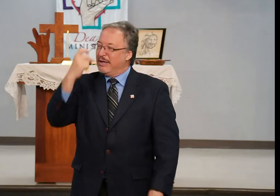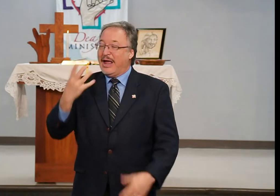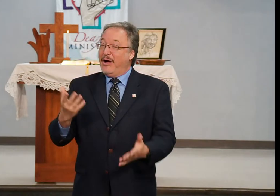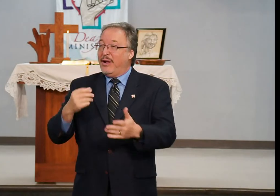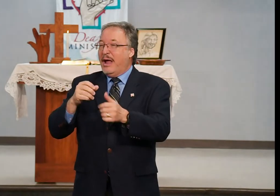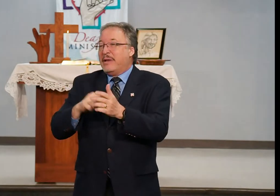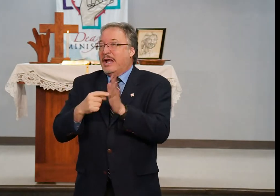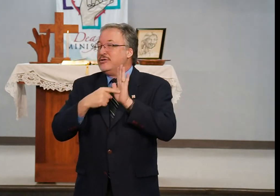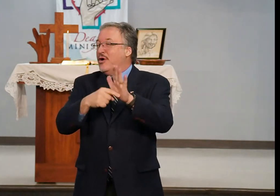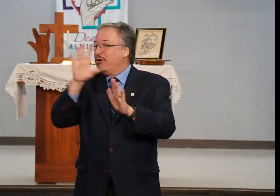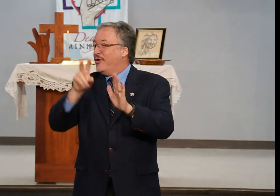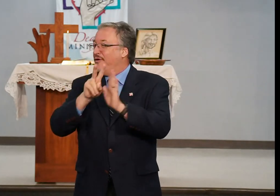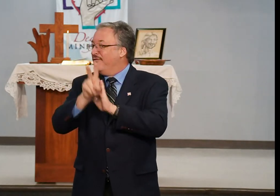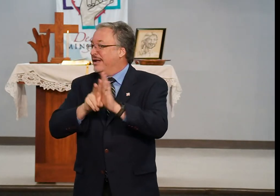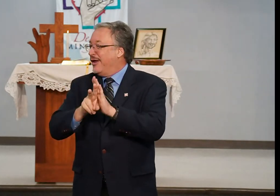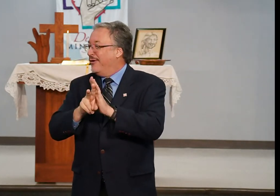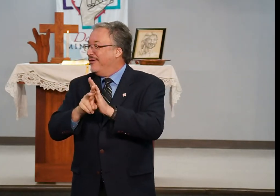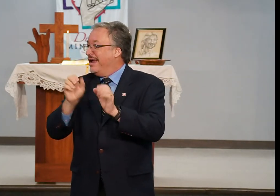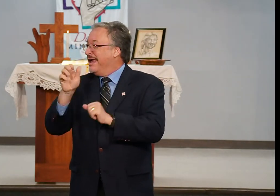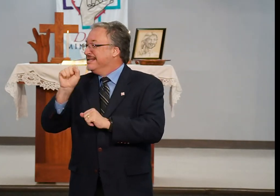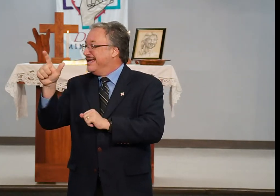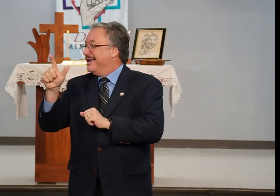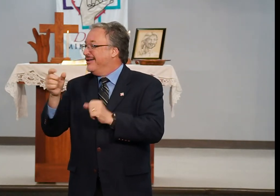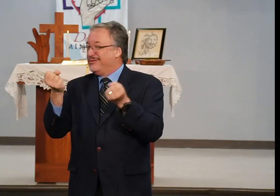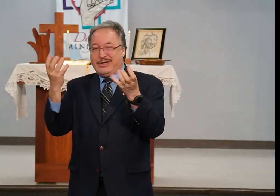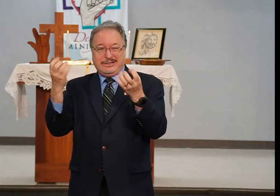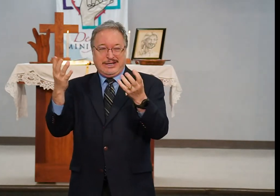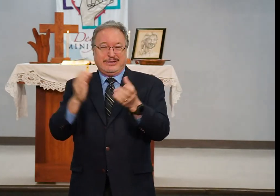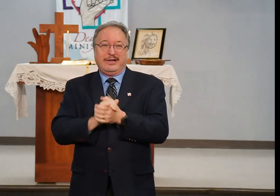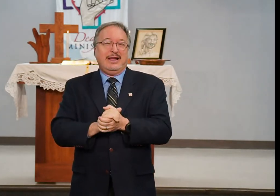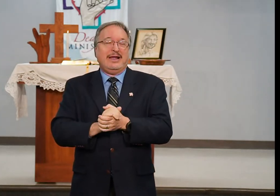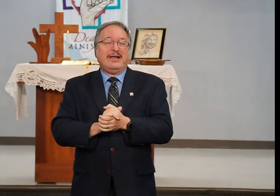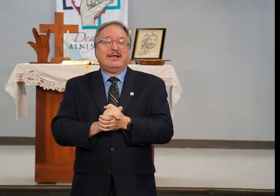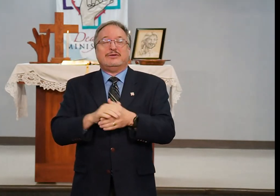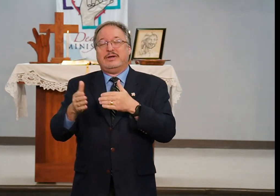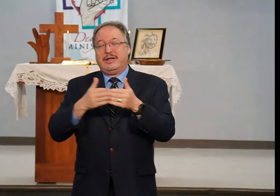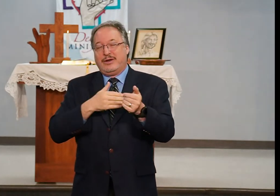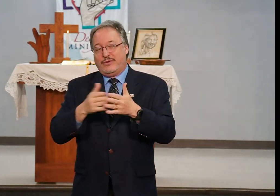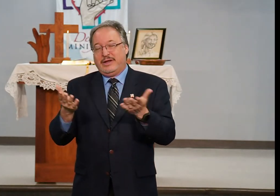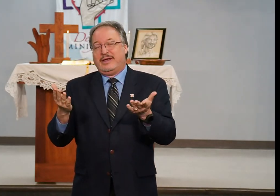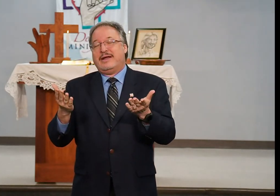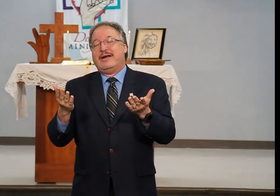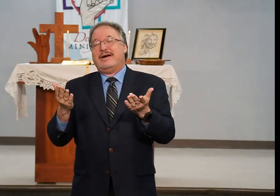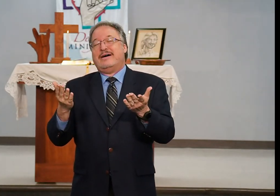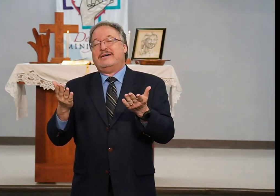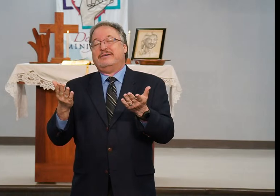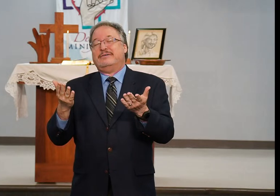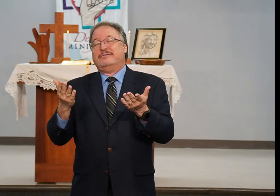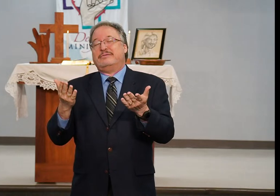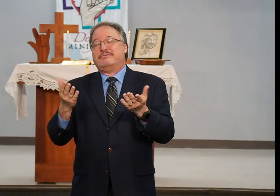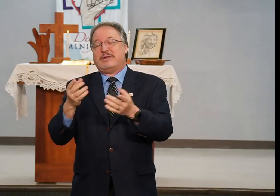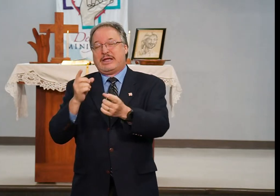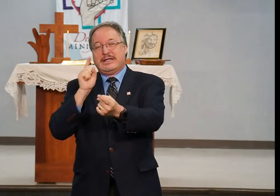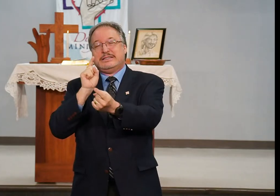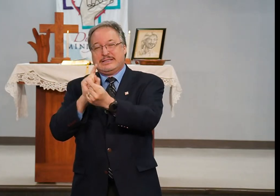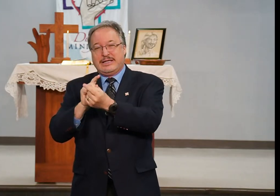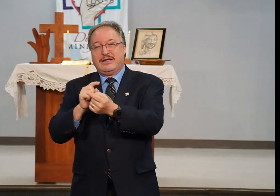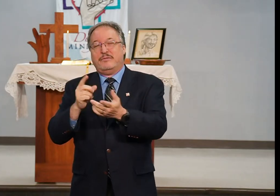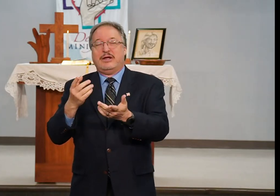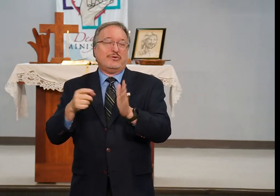Sunday. And he looked at me funny because he didn't realize I was talking about the videos that we watch as part of the ASLV.